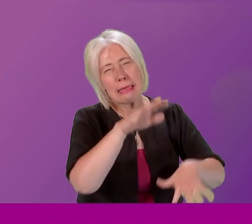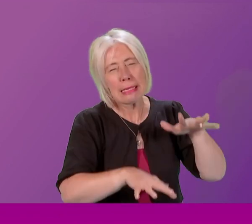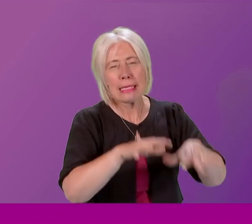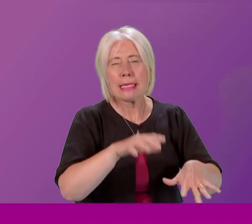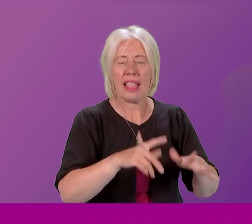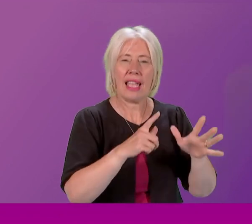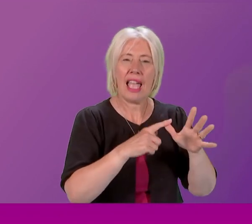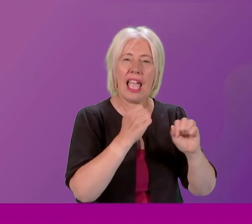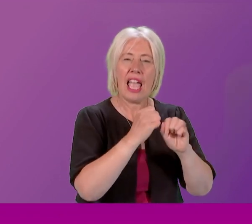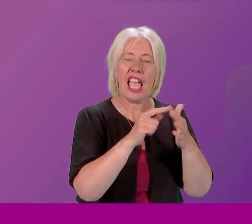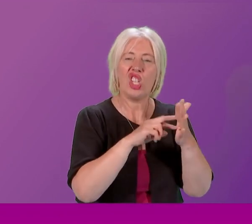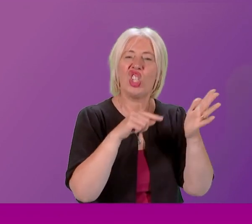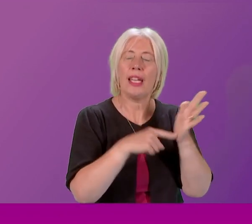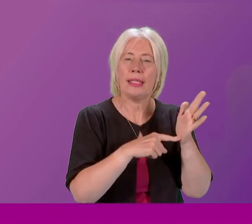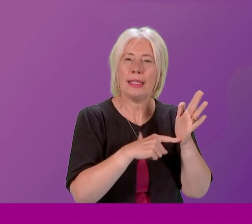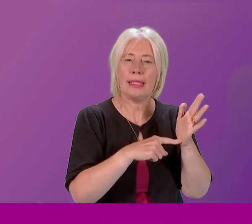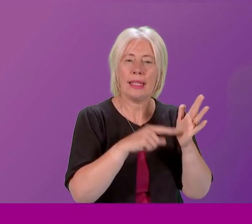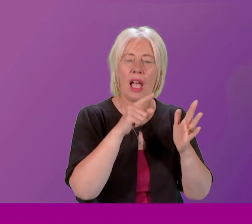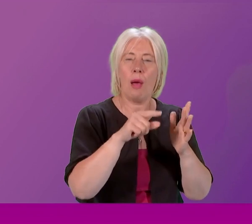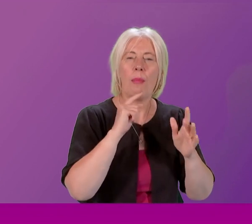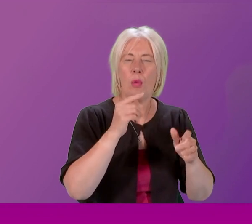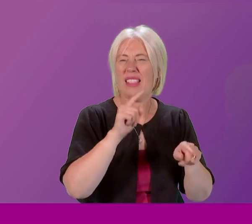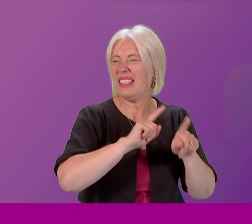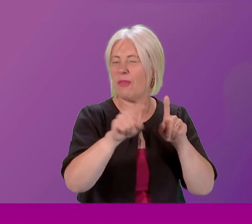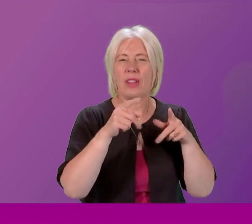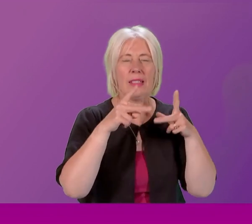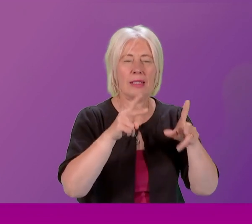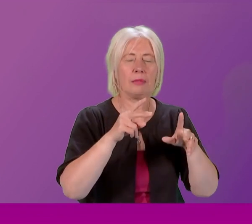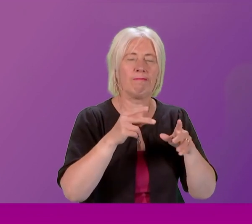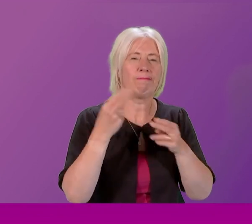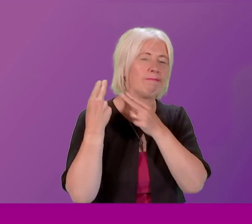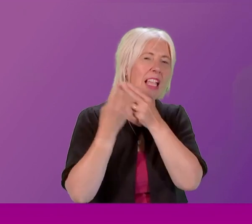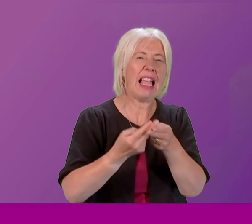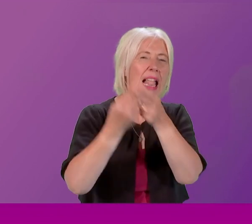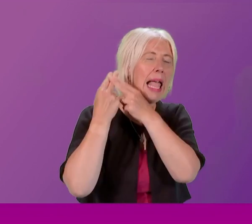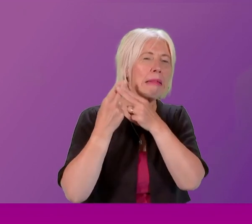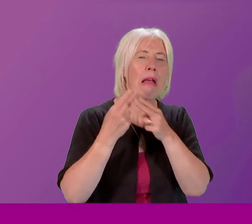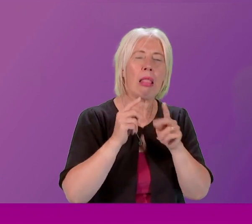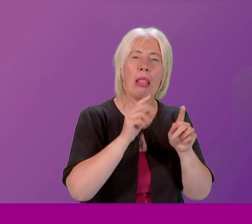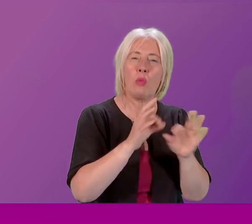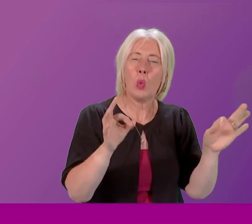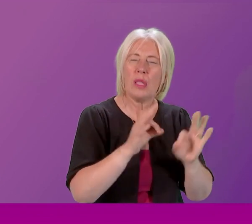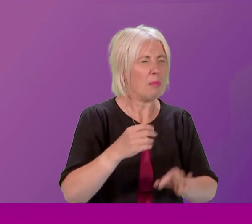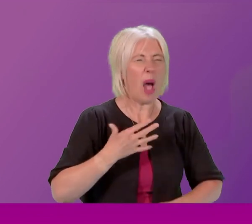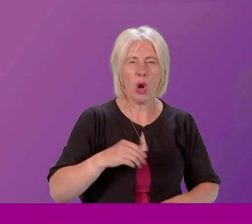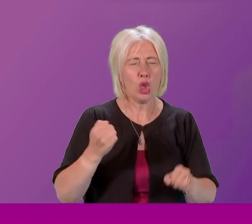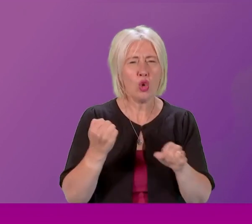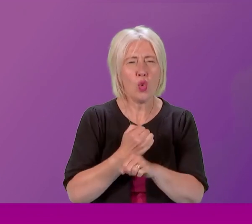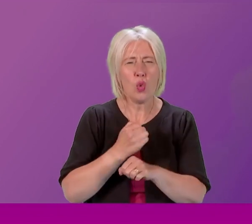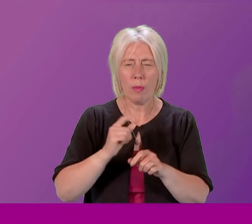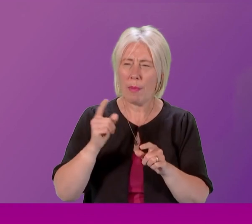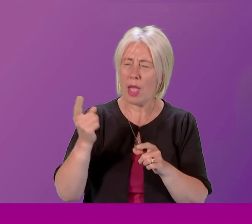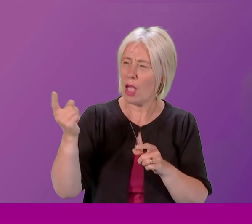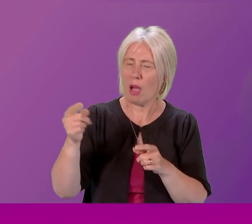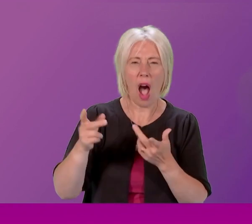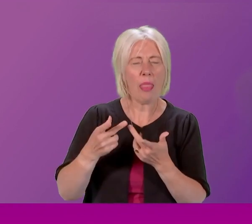days, would specialise in concertos and recitals. And I wanted to do other things, other types of